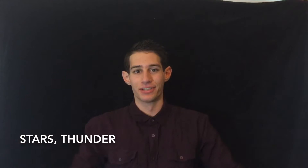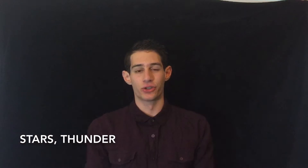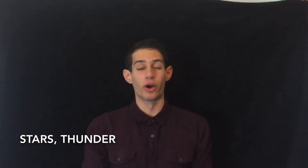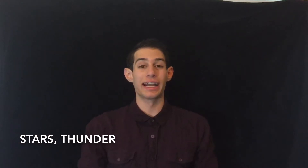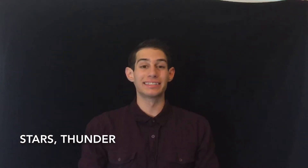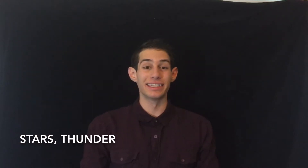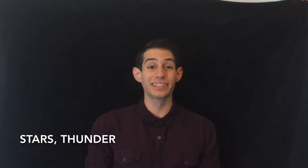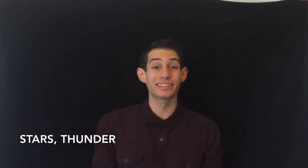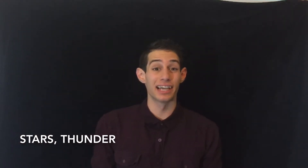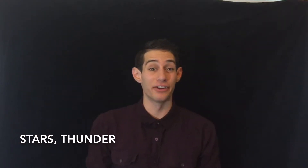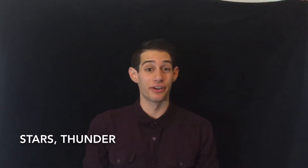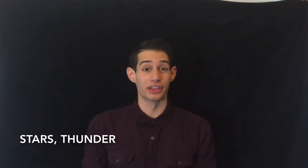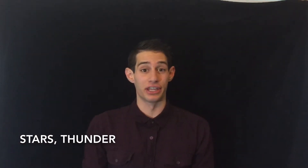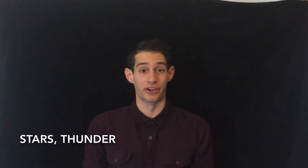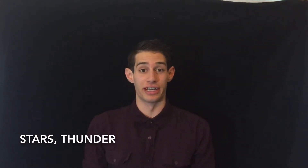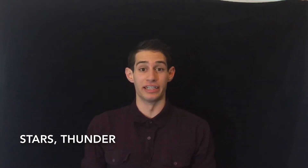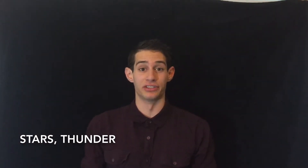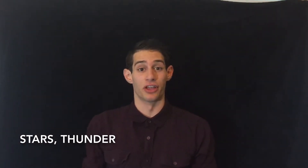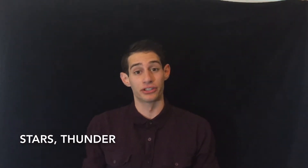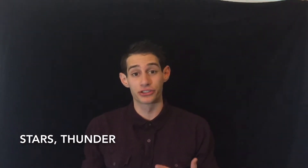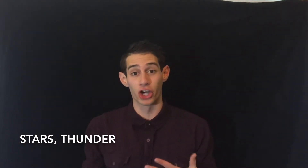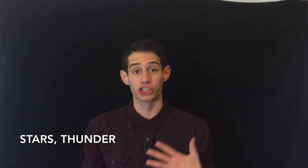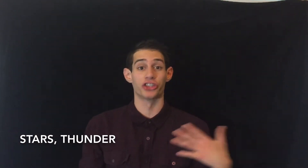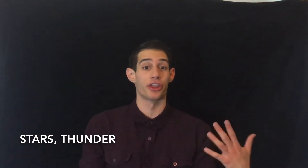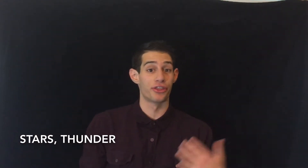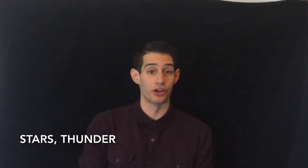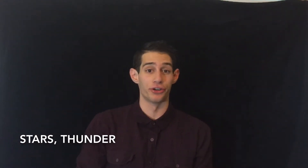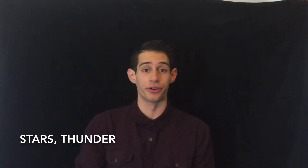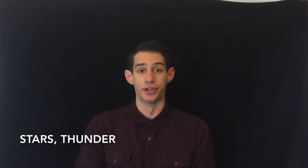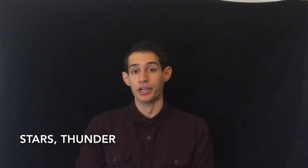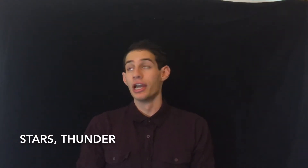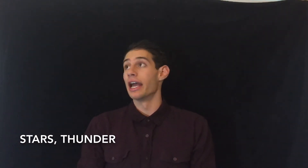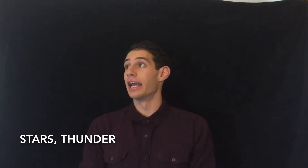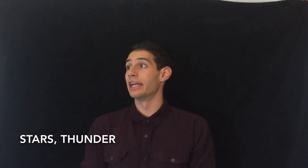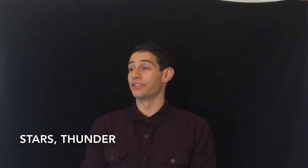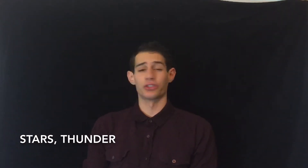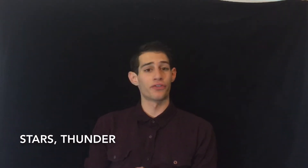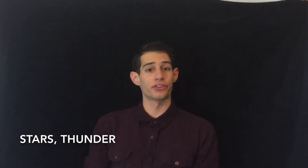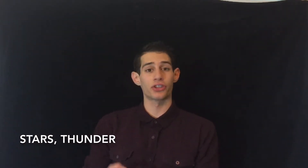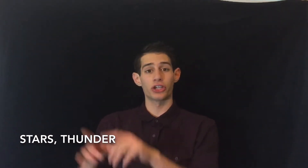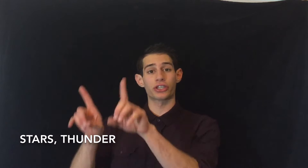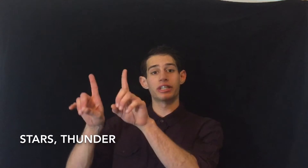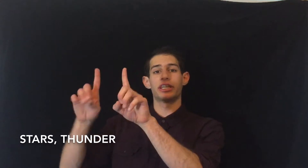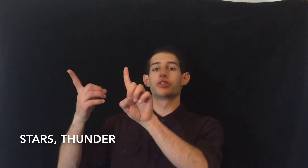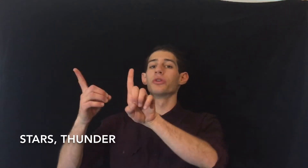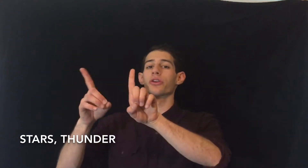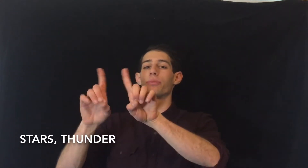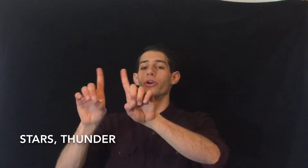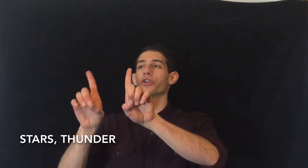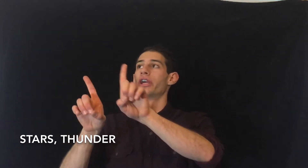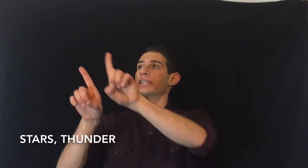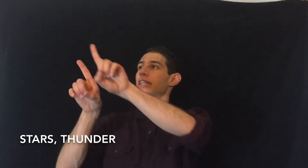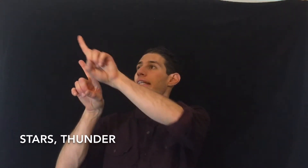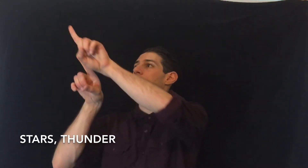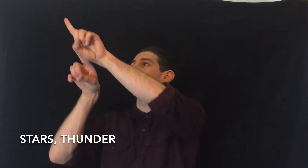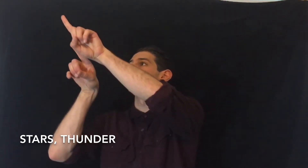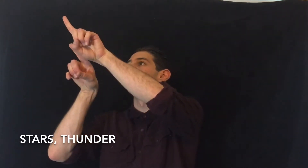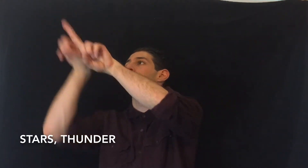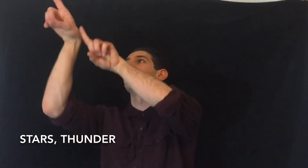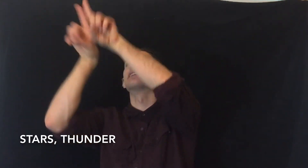So what I essentially signed right there is the stars and the thunder. And so for the stars, you're going to take 2 little pointer hands and kind of point at